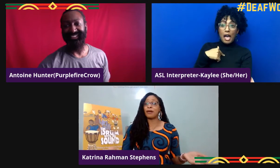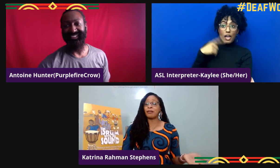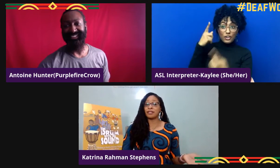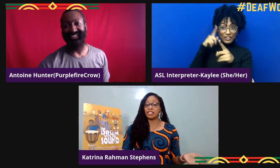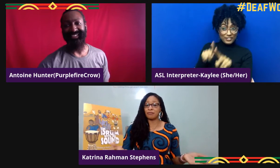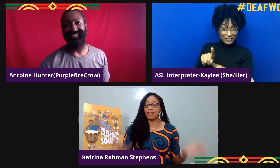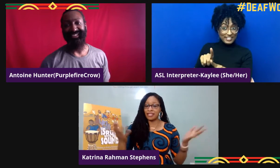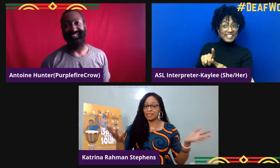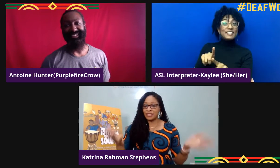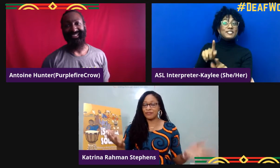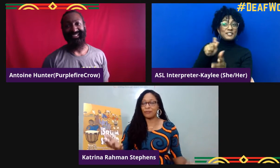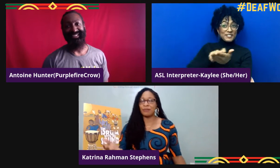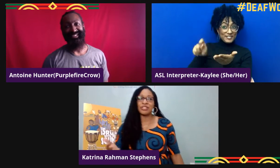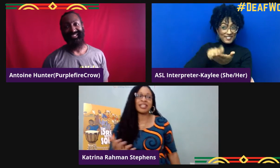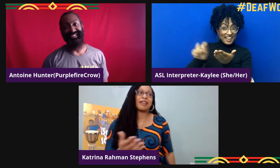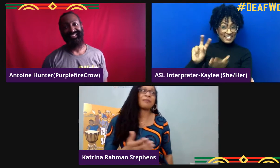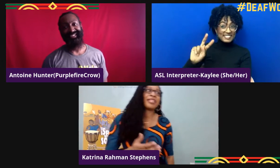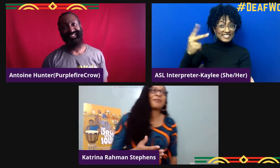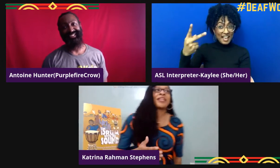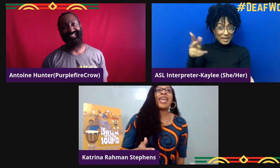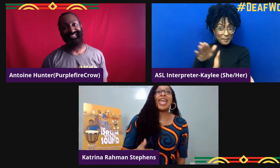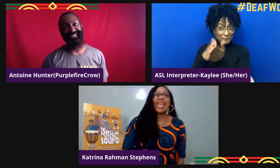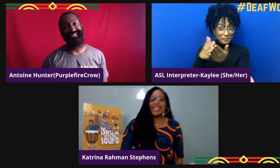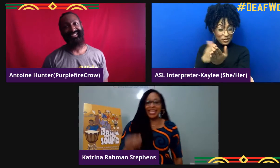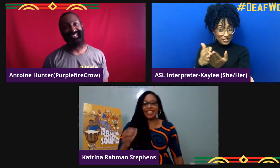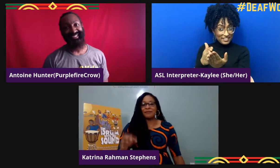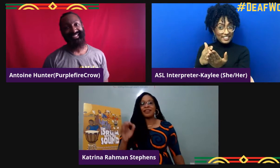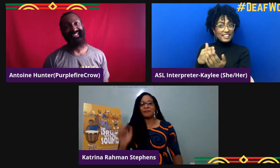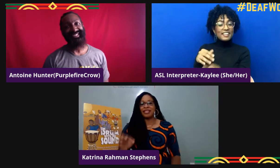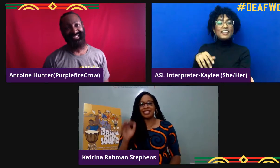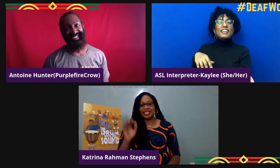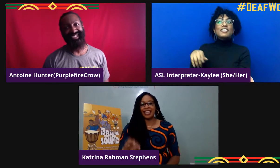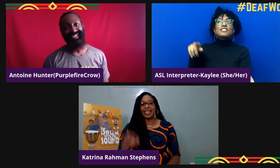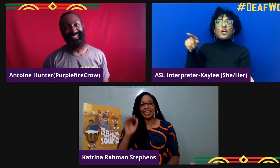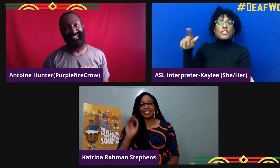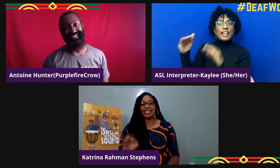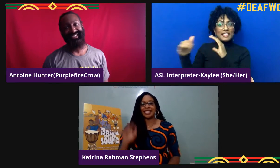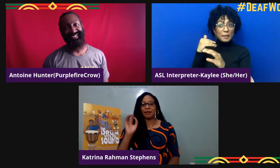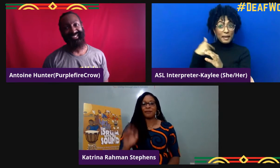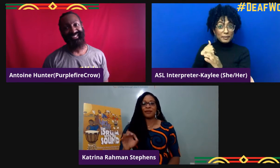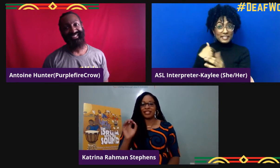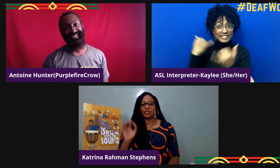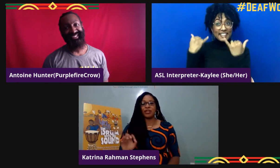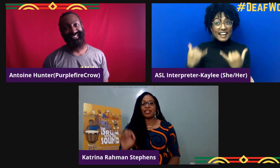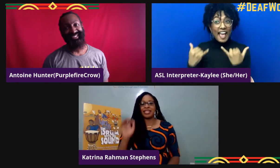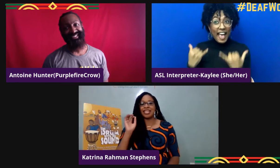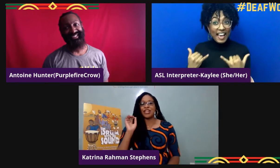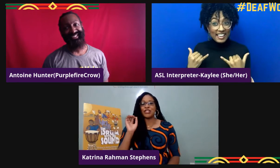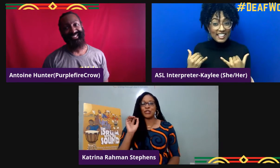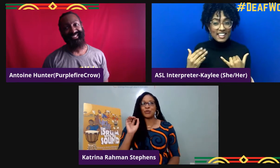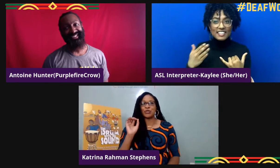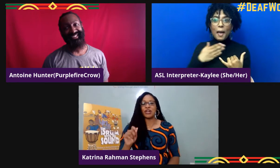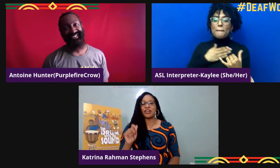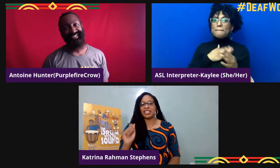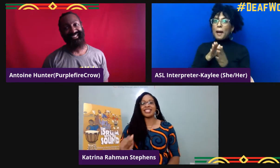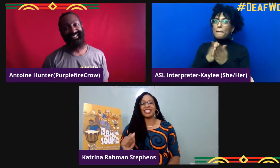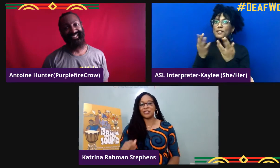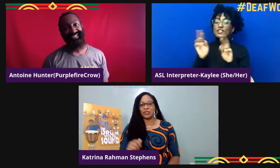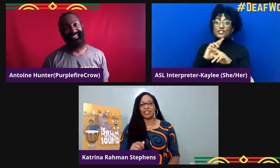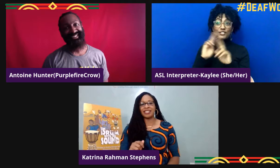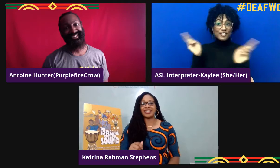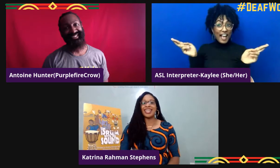book published by this specific publishing company. And they emailed me today and said that my book is ready to start